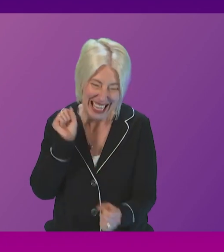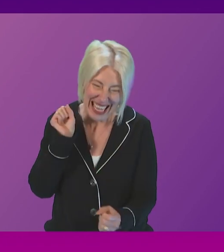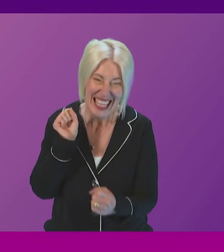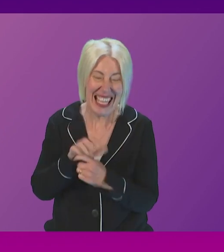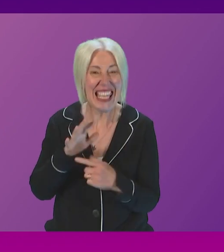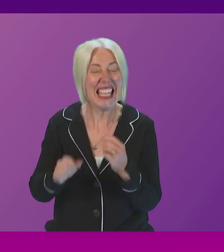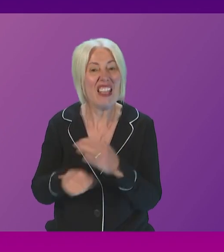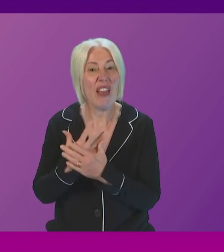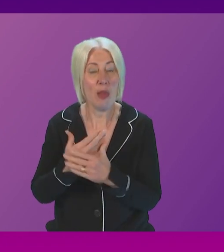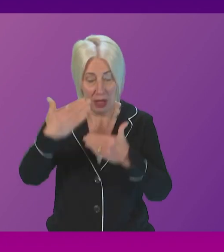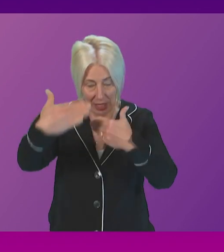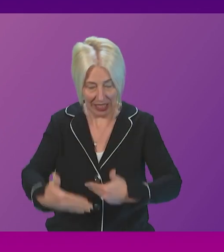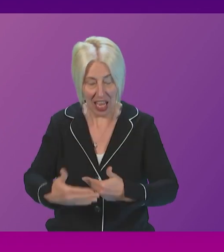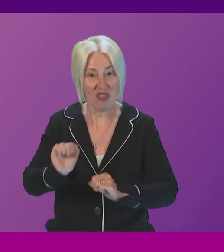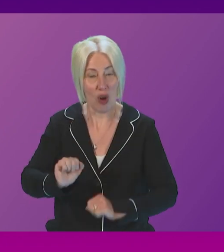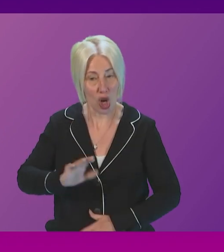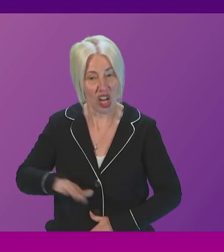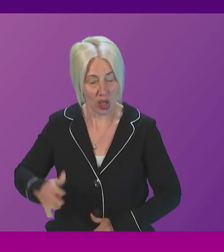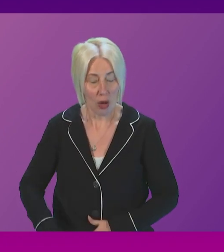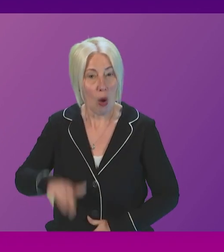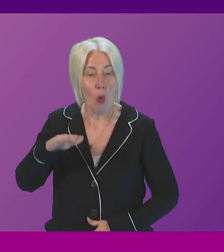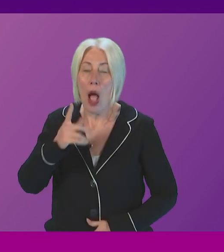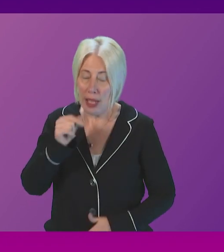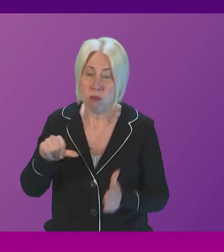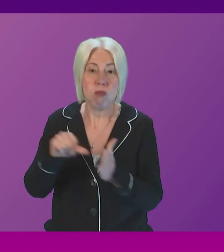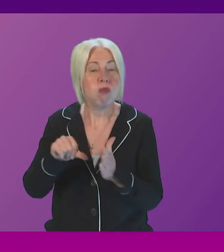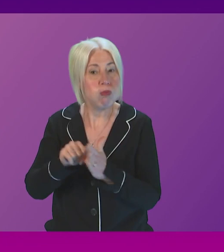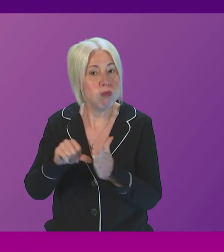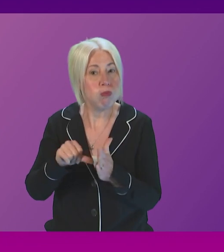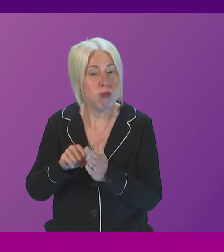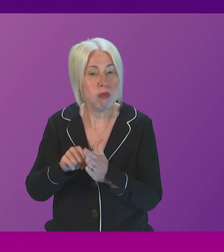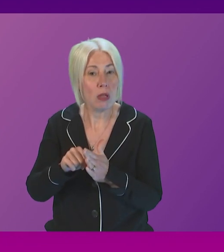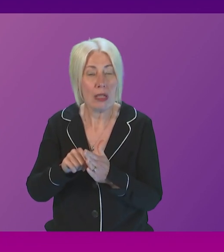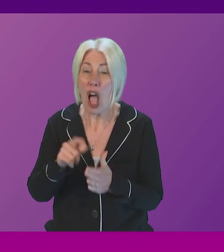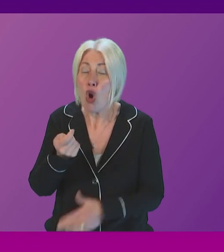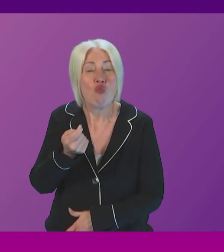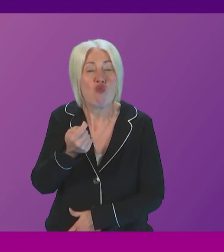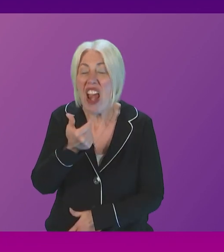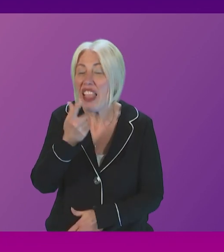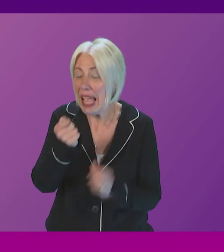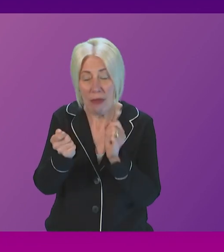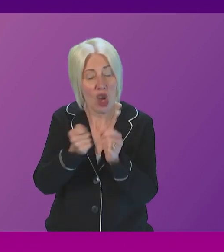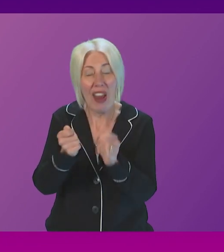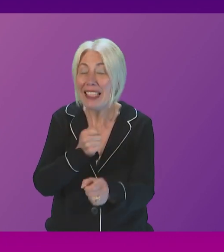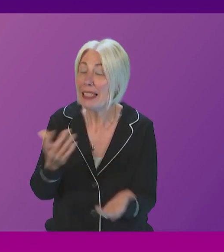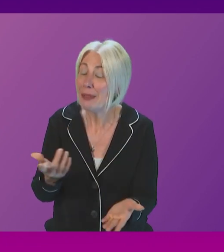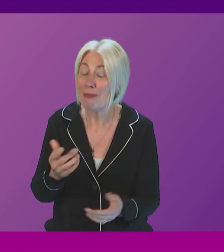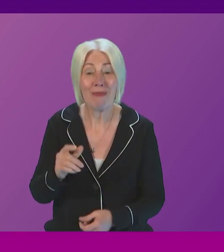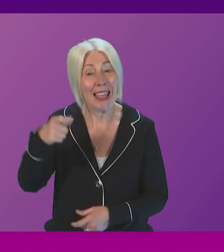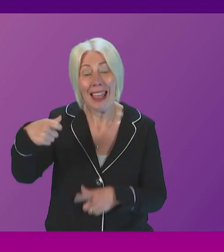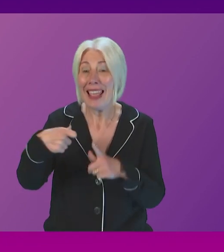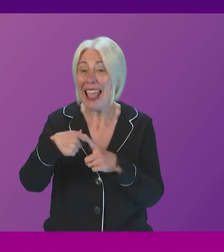development stage of a child, it can cause difficulty and rarely be corrected later in life. Karen Adams'